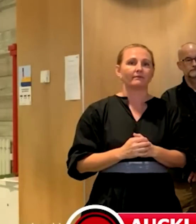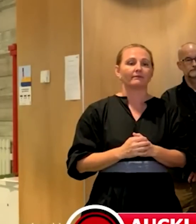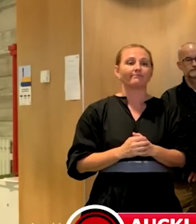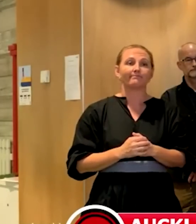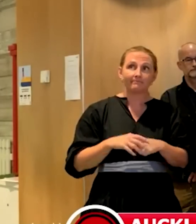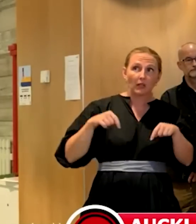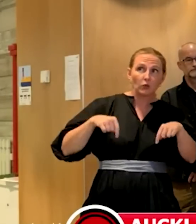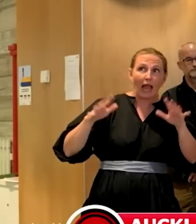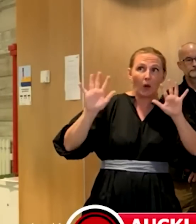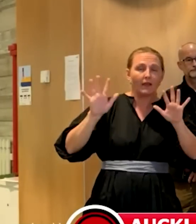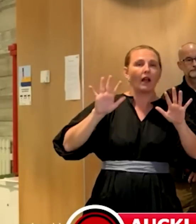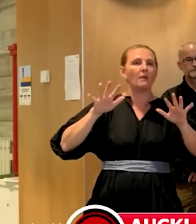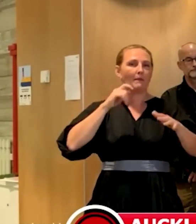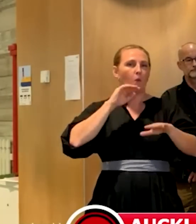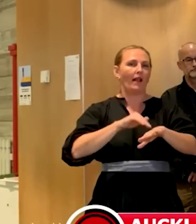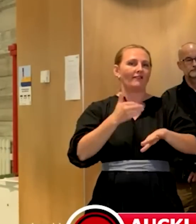ferry sailings.